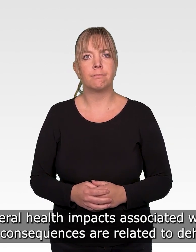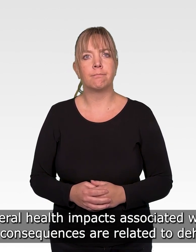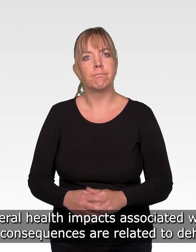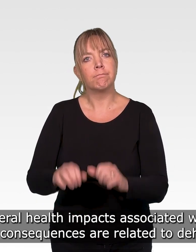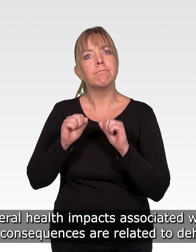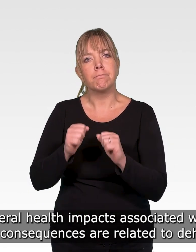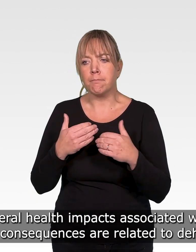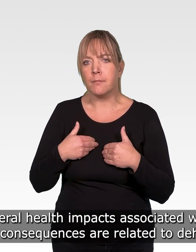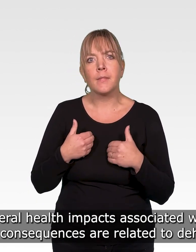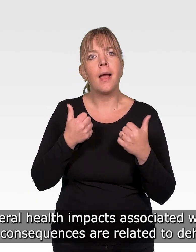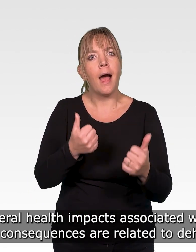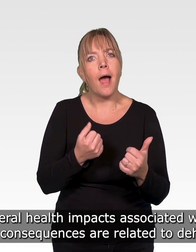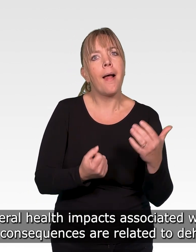dehydration,